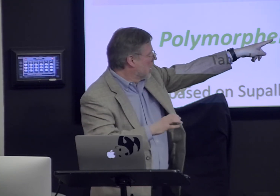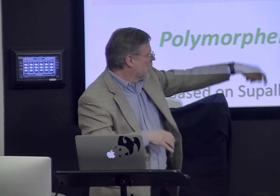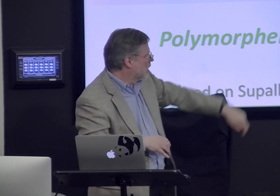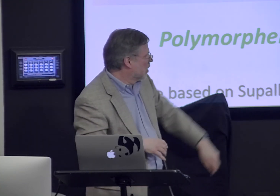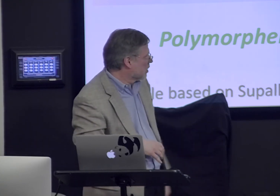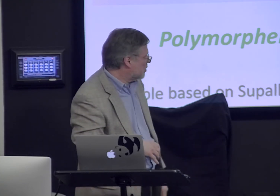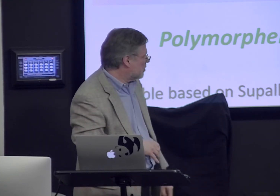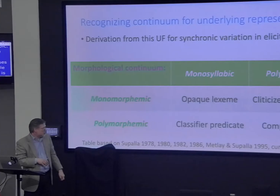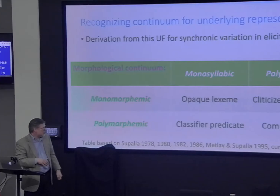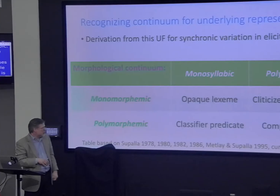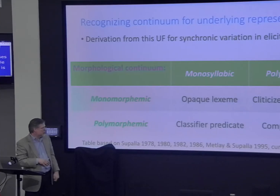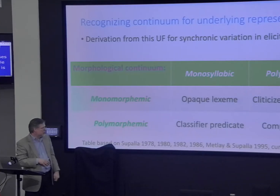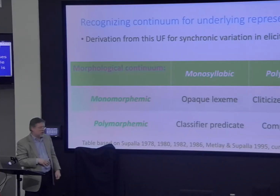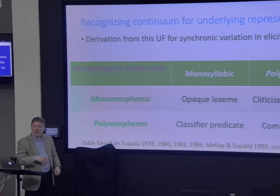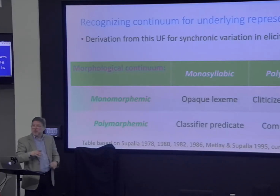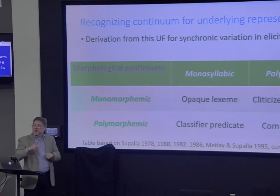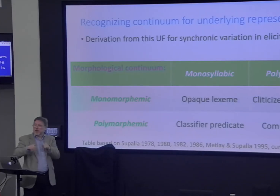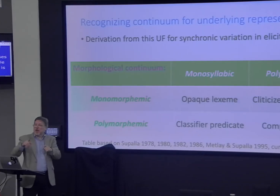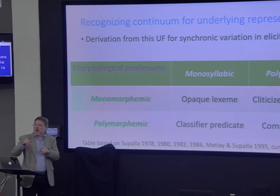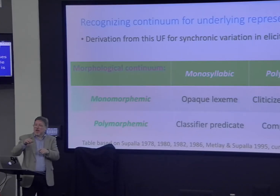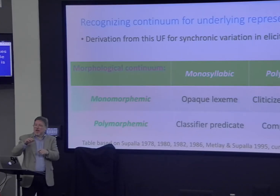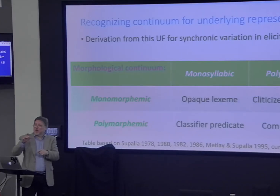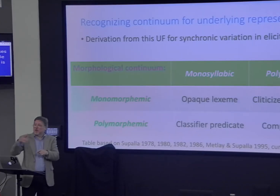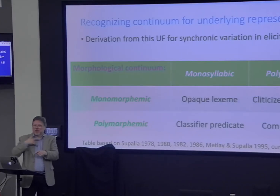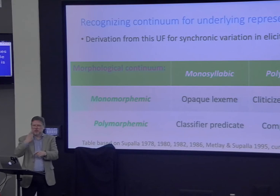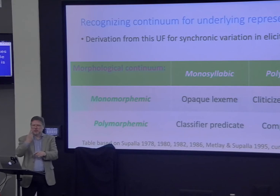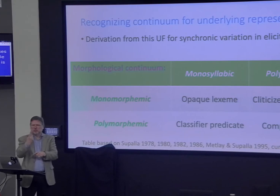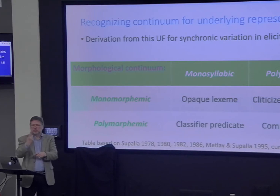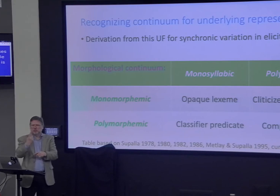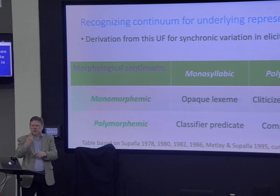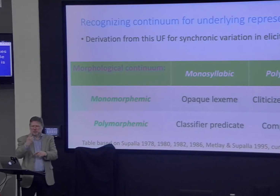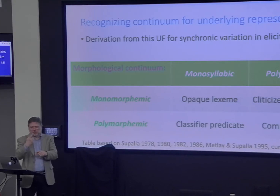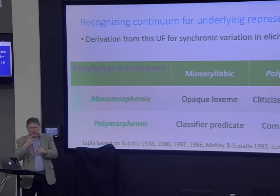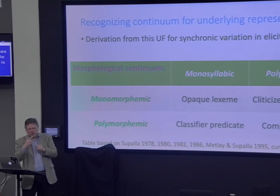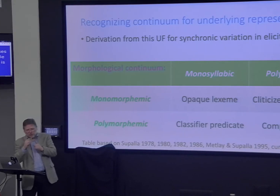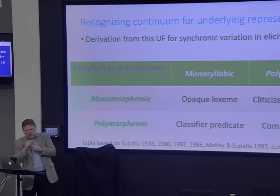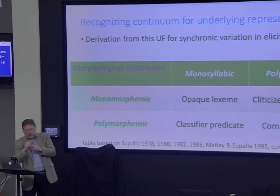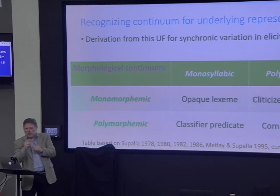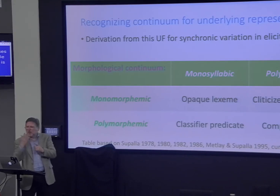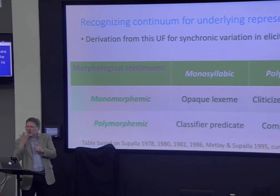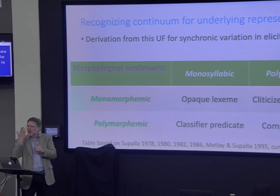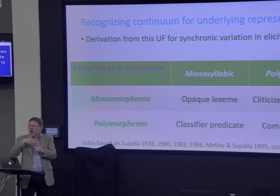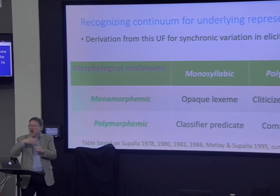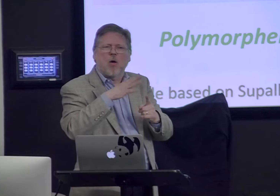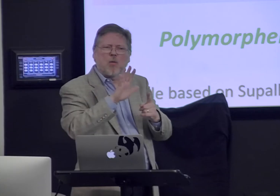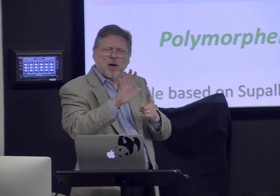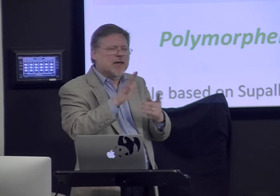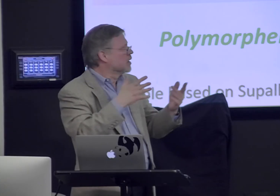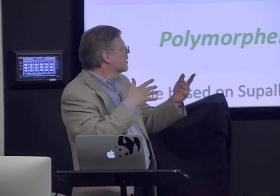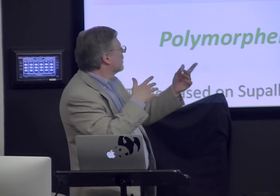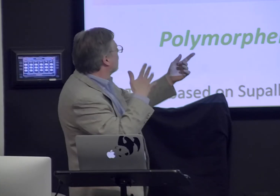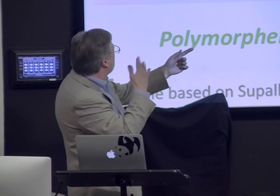it's actually, I would argue, a cliticized polyword, because we don't even see it as